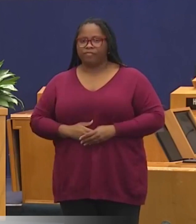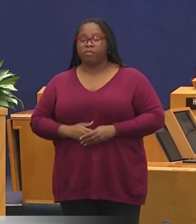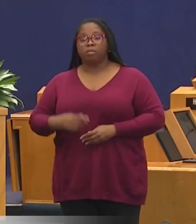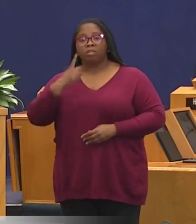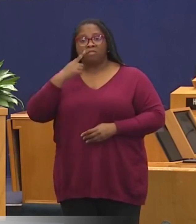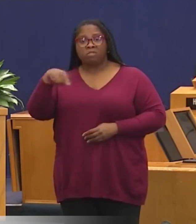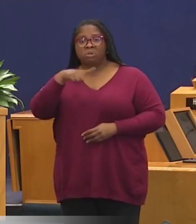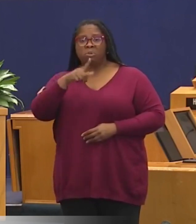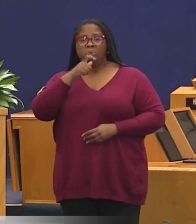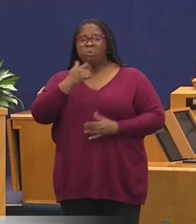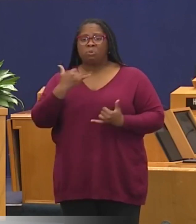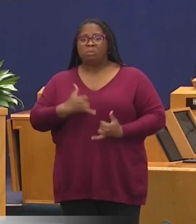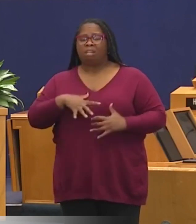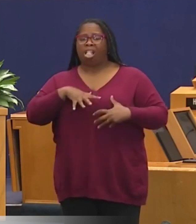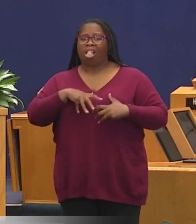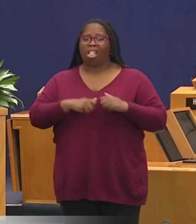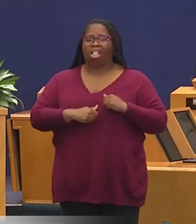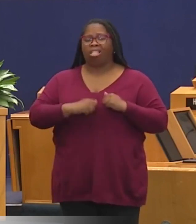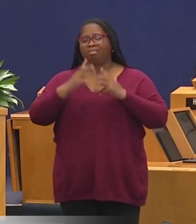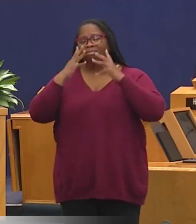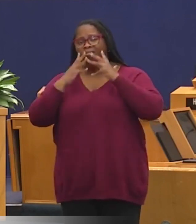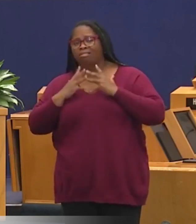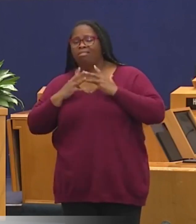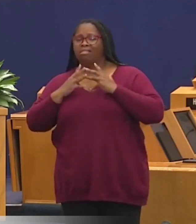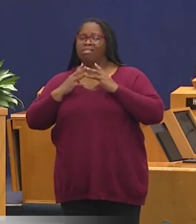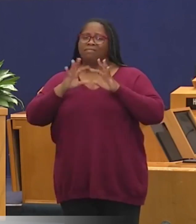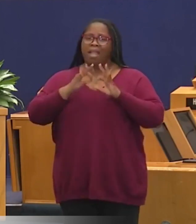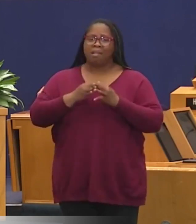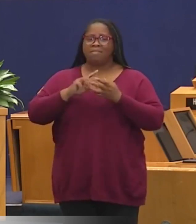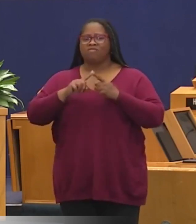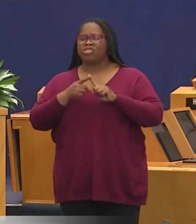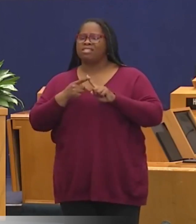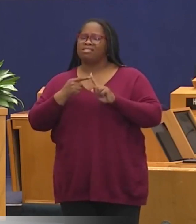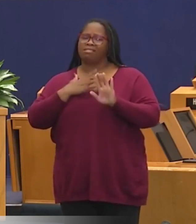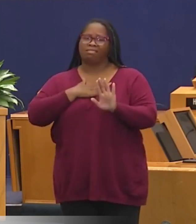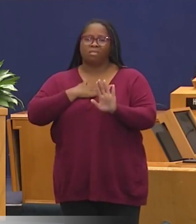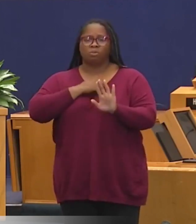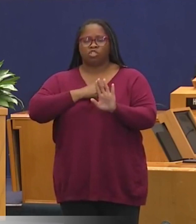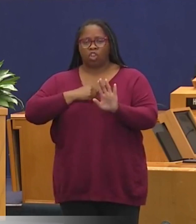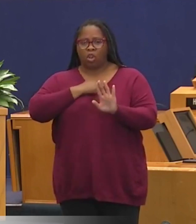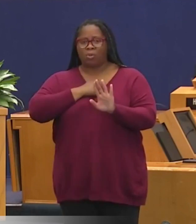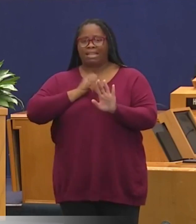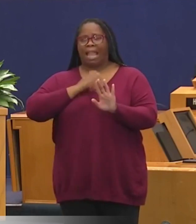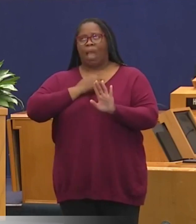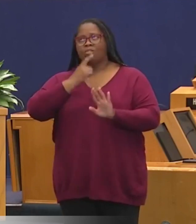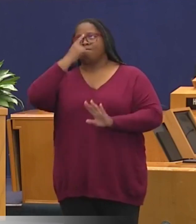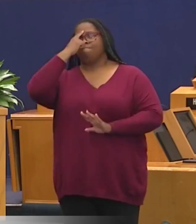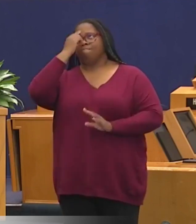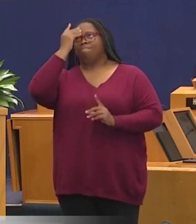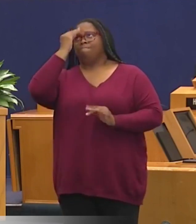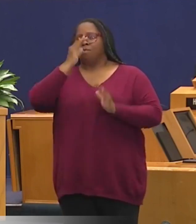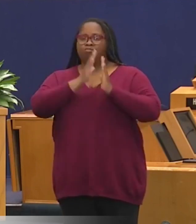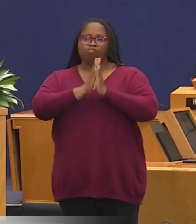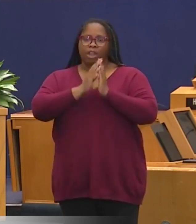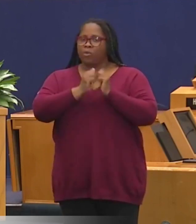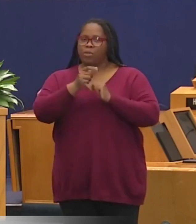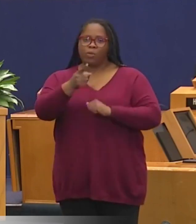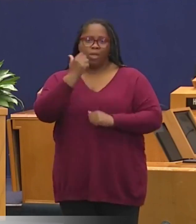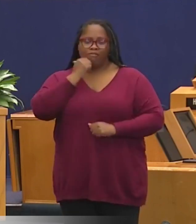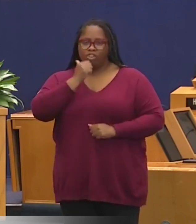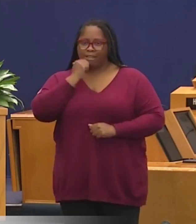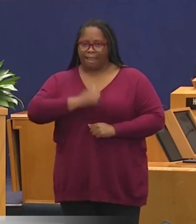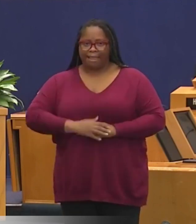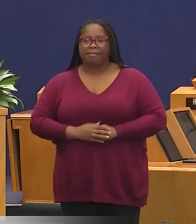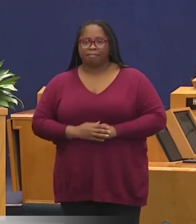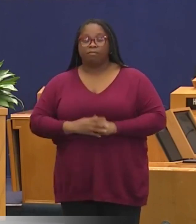are mourning family members and friends, we're deeply sorry, and our thoughts and prayers are with you every day. Today, we're